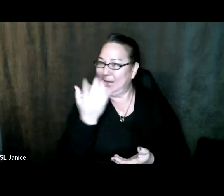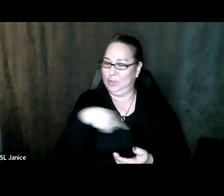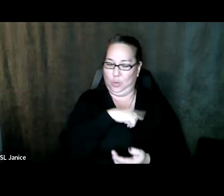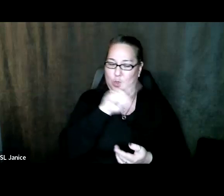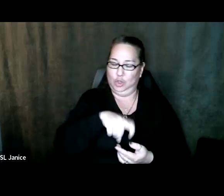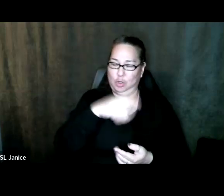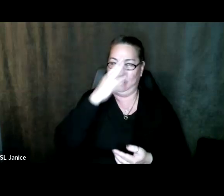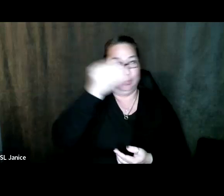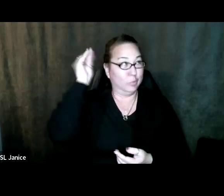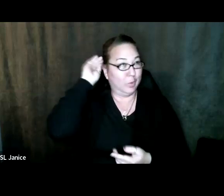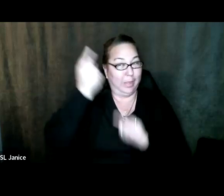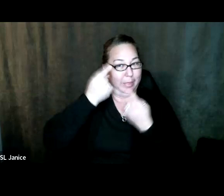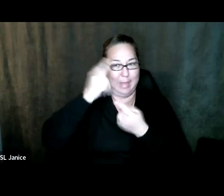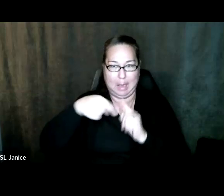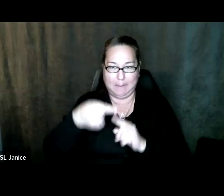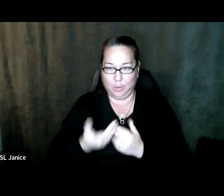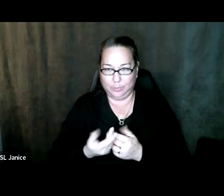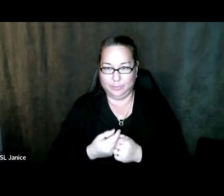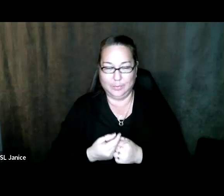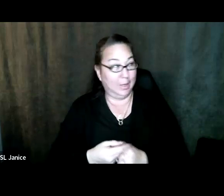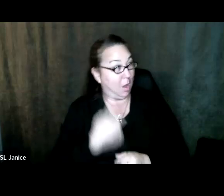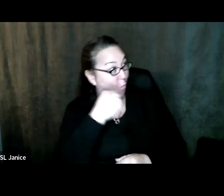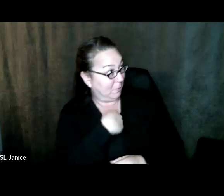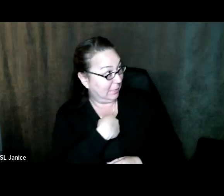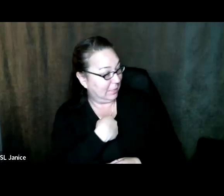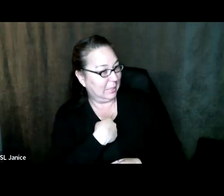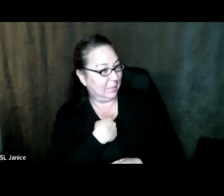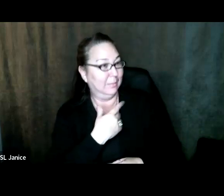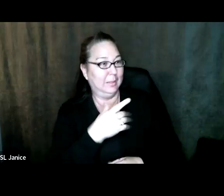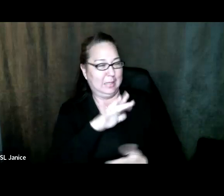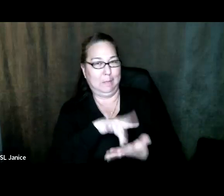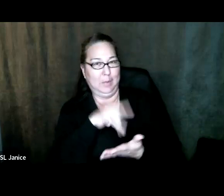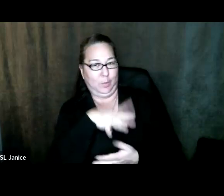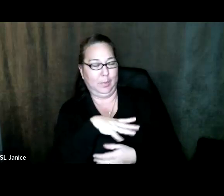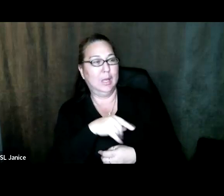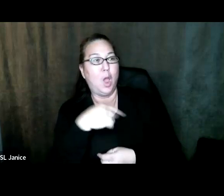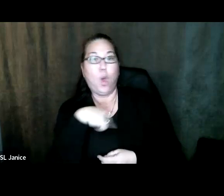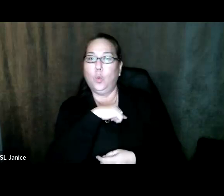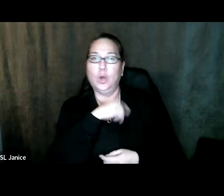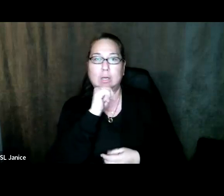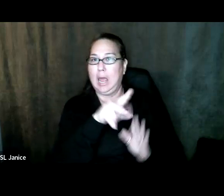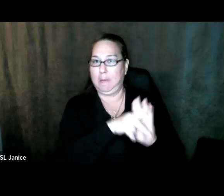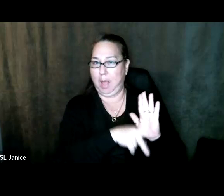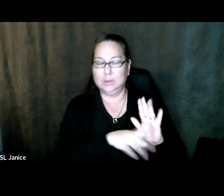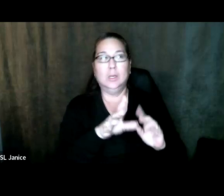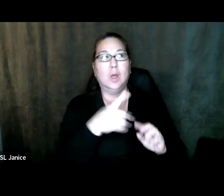is for me, correct? I think Yeah. so. This isn't a policy, but we are a resource-rich city.